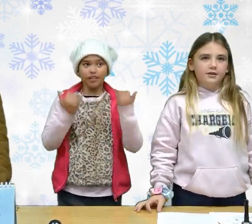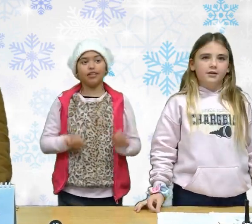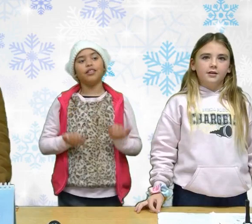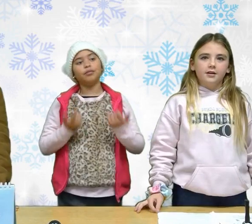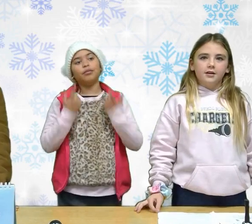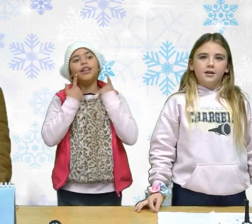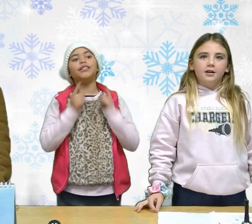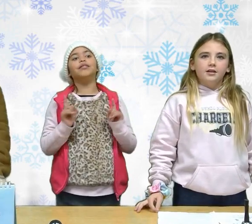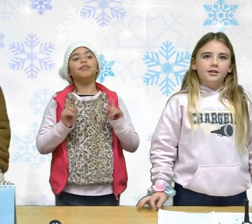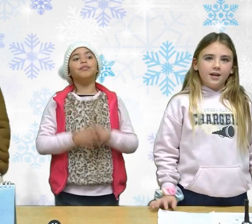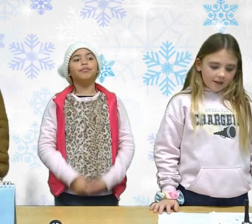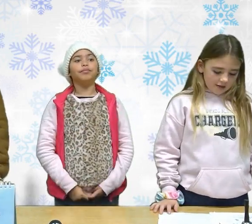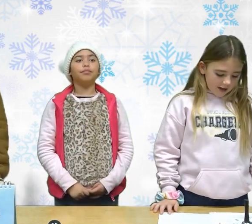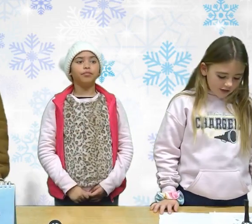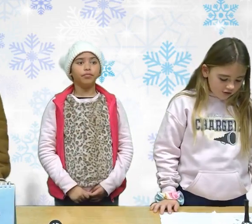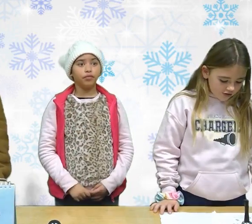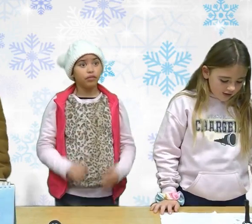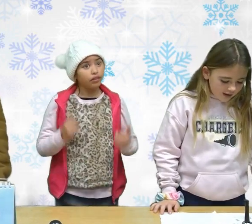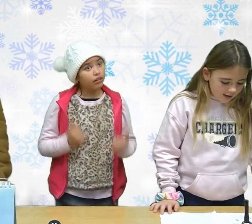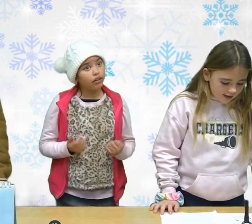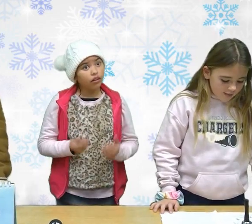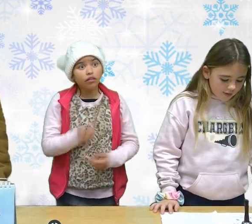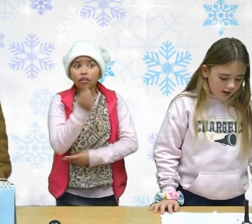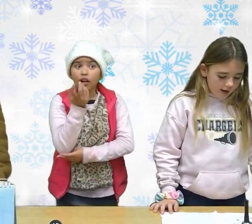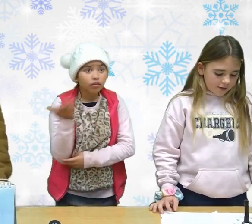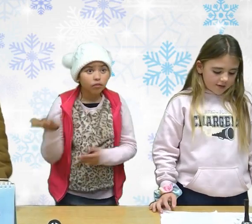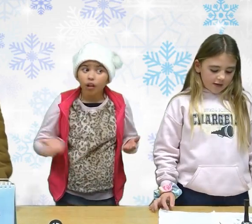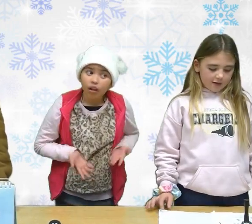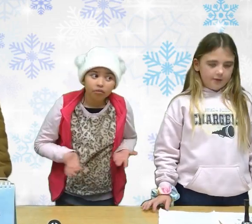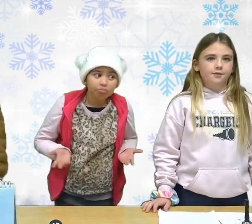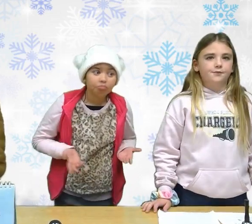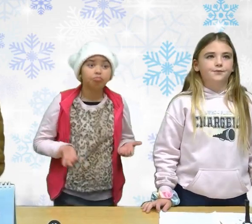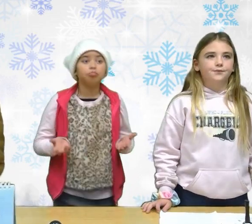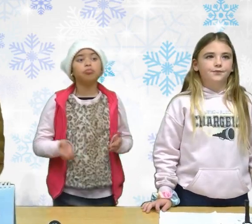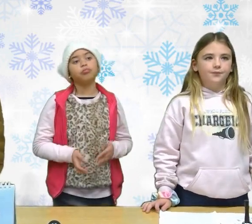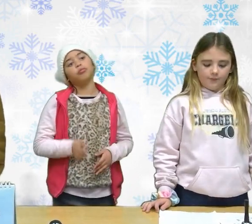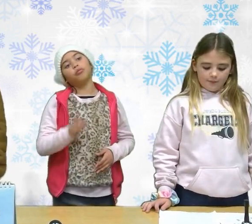announcements. Today's lunch is pick up sticks.